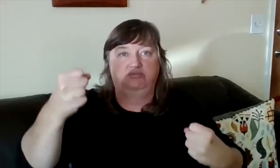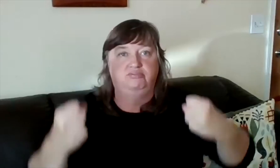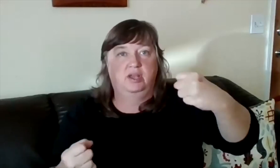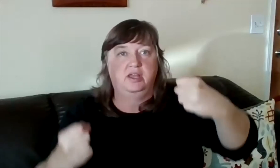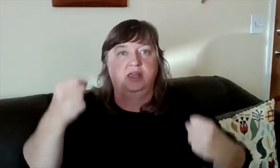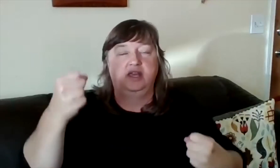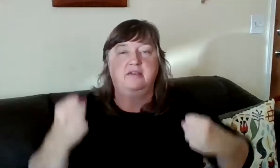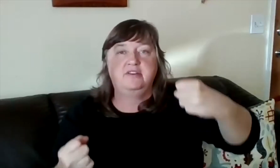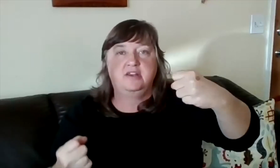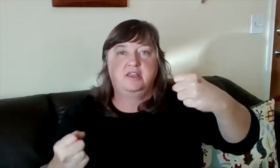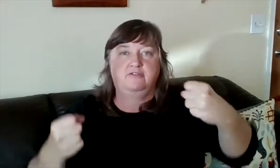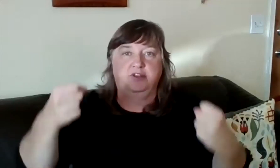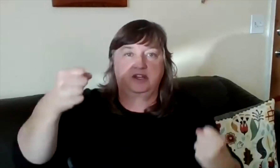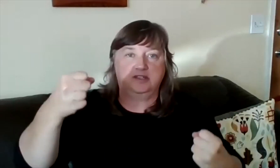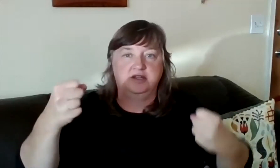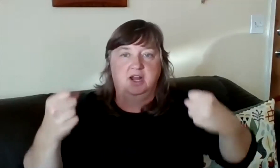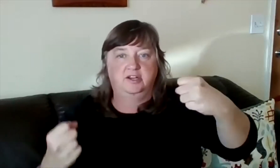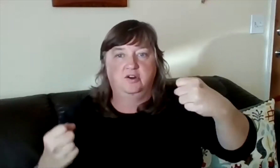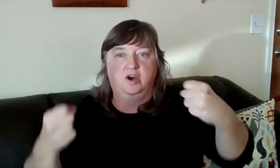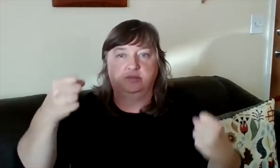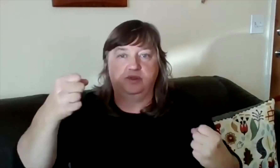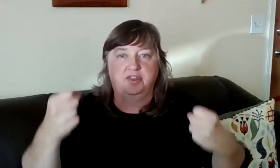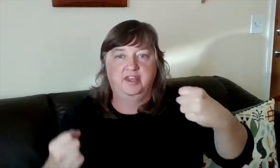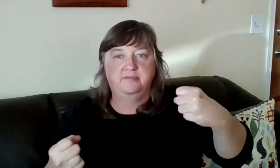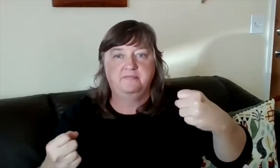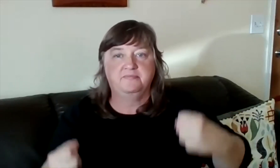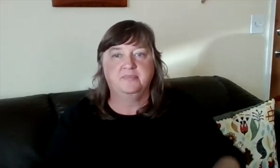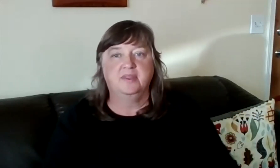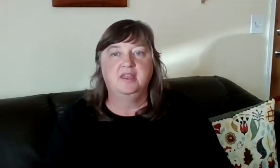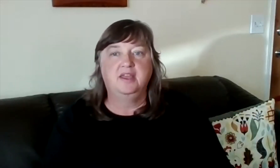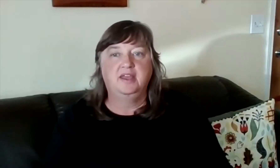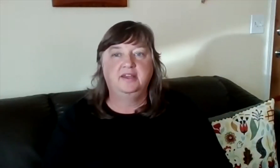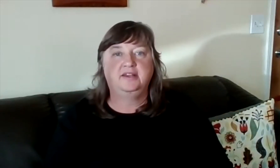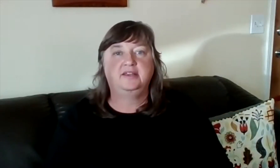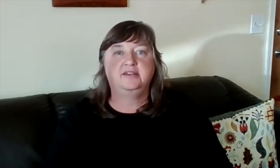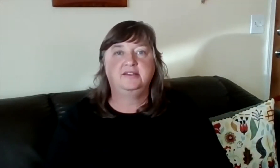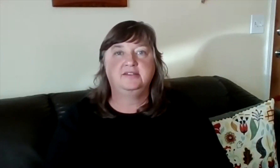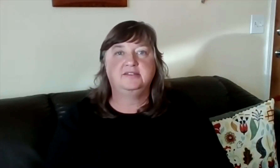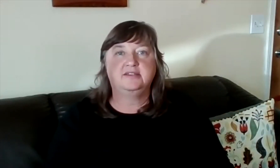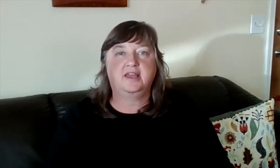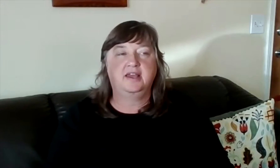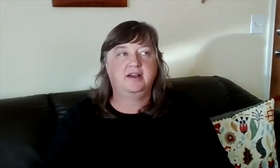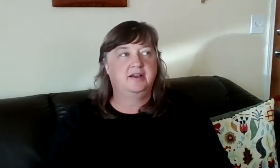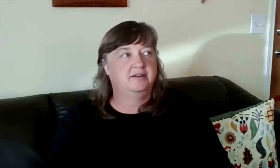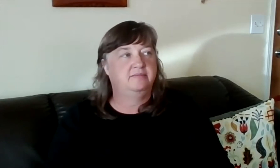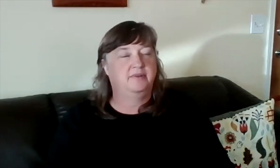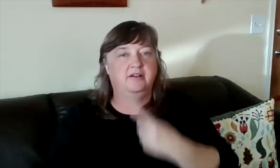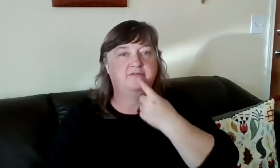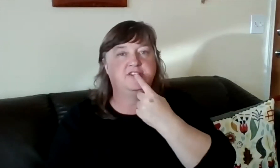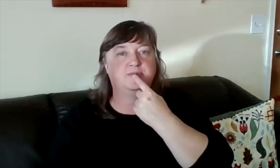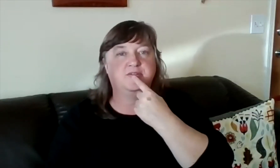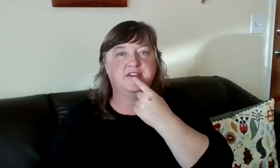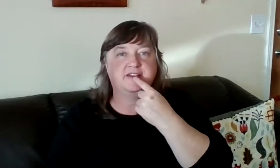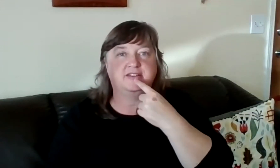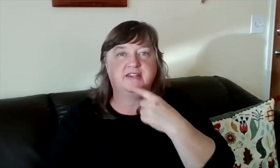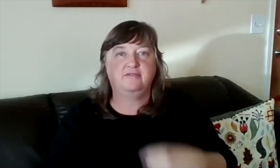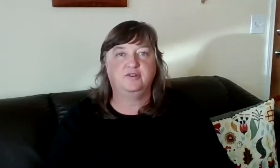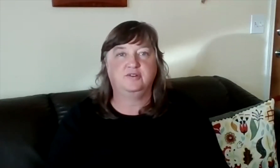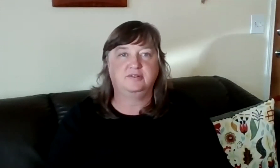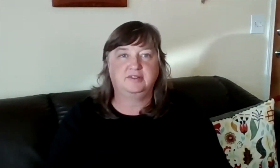Even if it is not an audible thing, it is a visible thing to have your